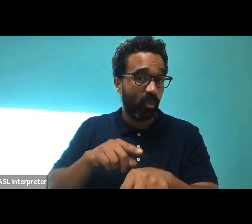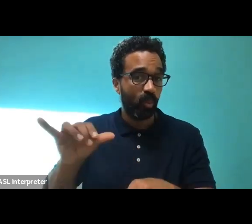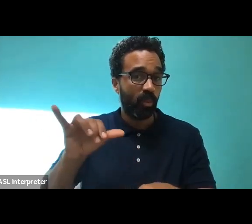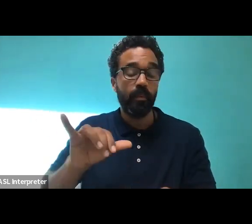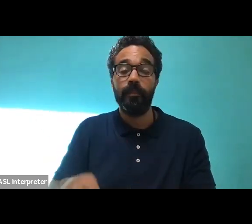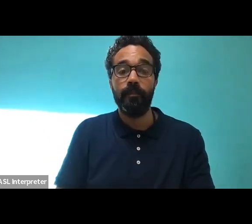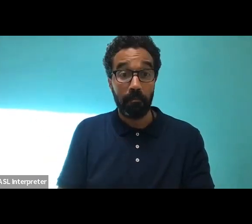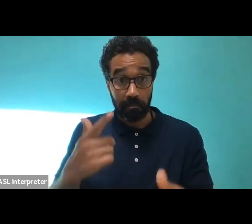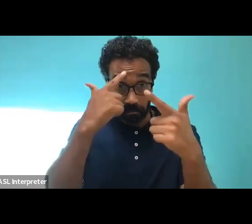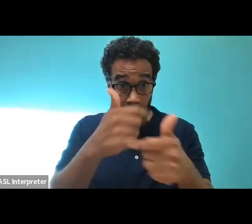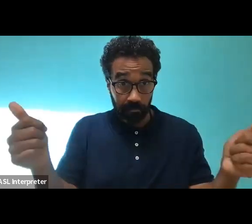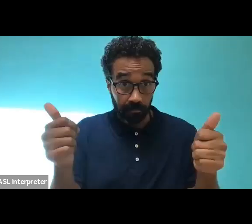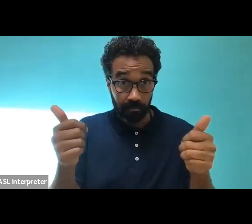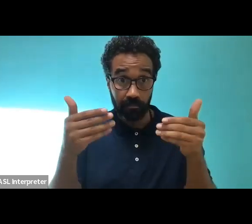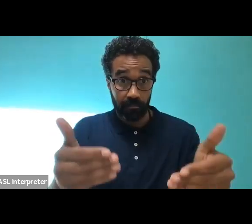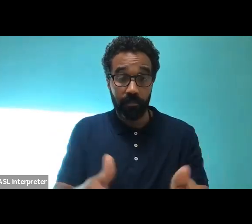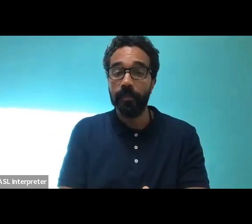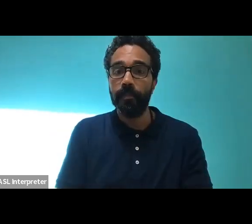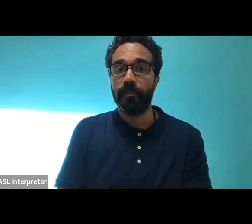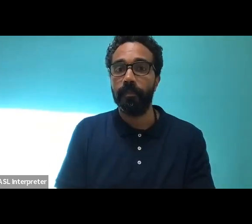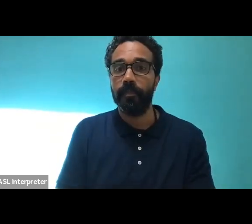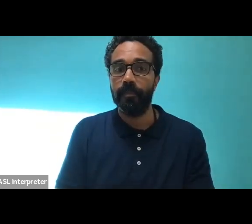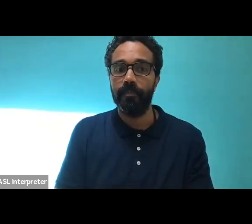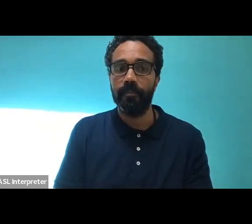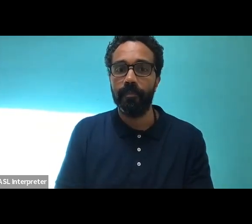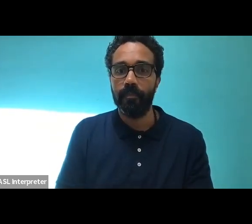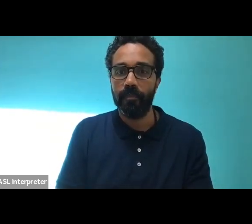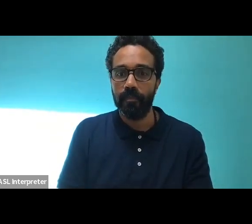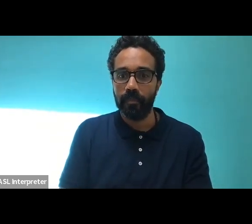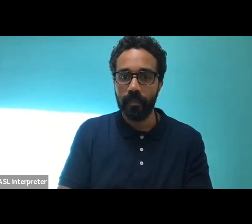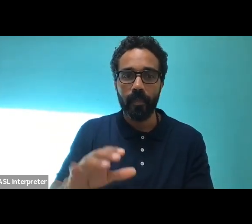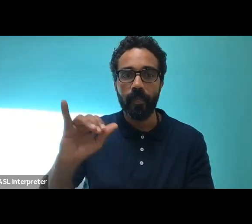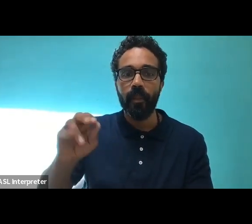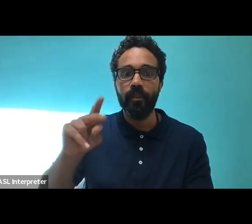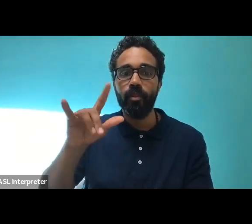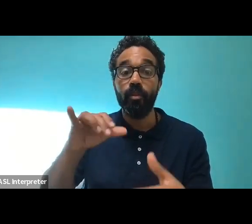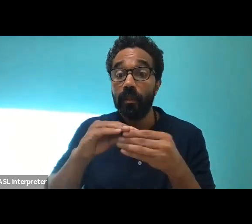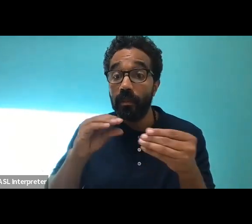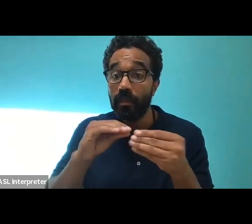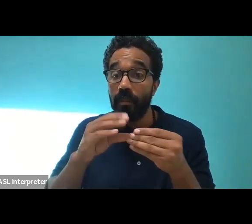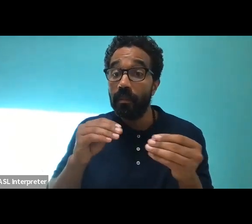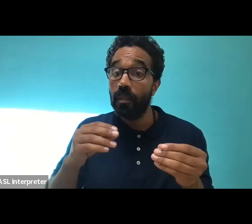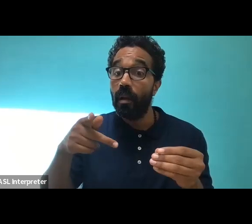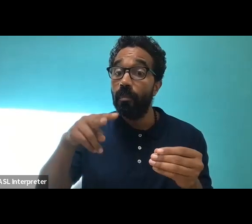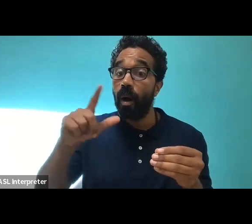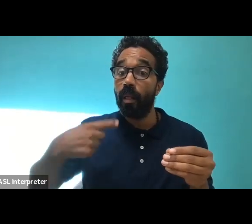So feel free to do that. Dee Dee said, Paula, we kept the notes on the formation of our